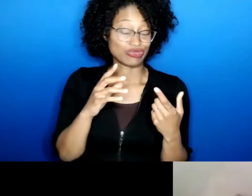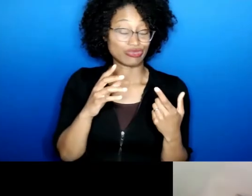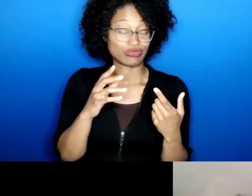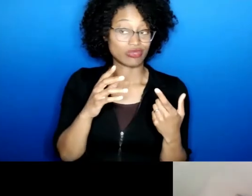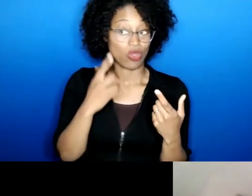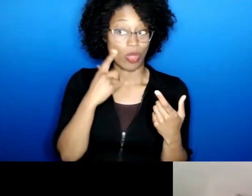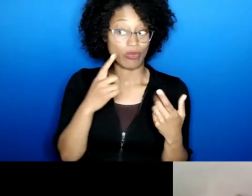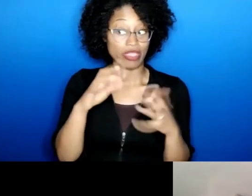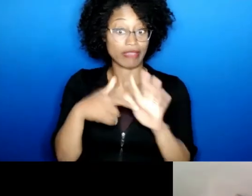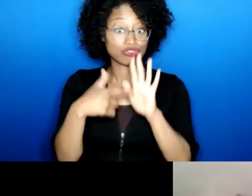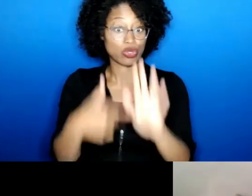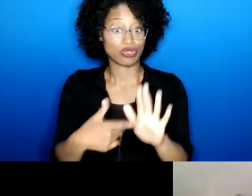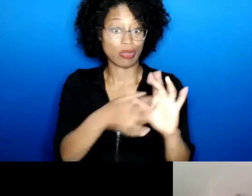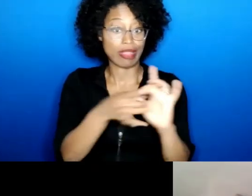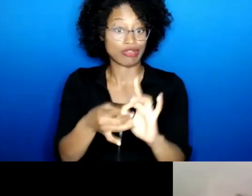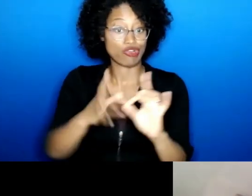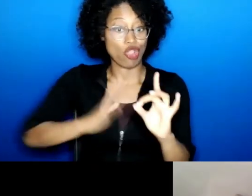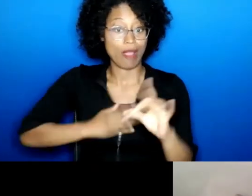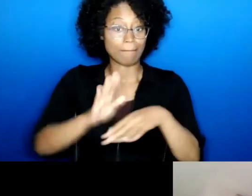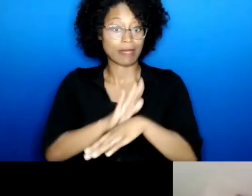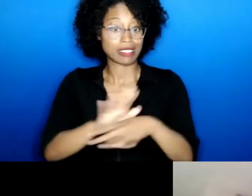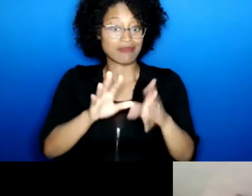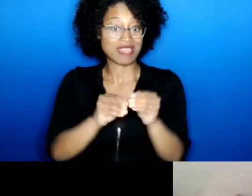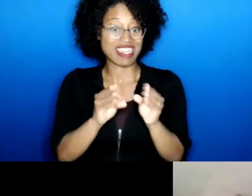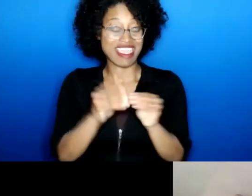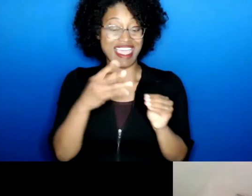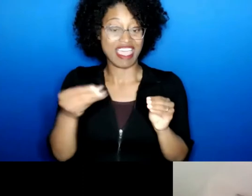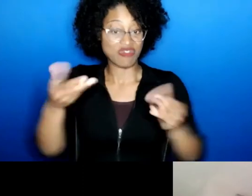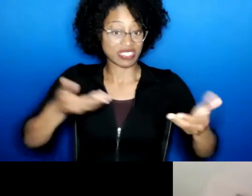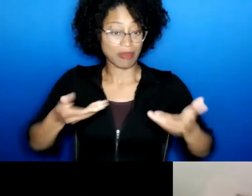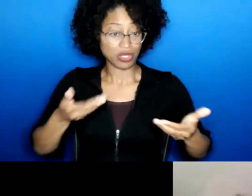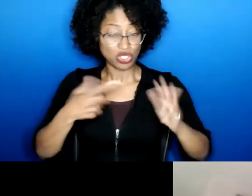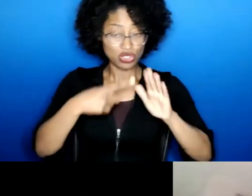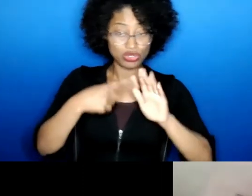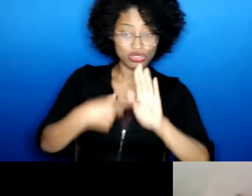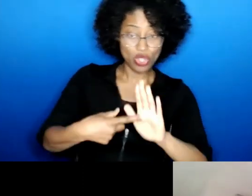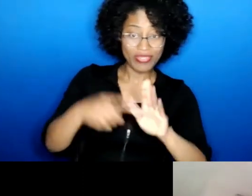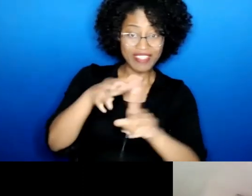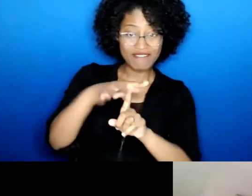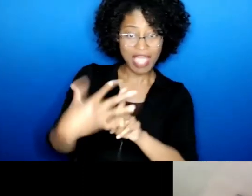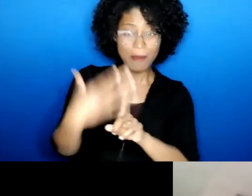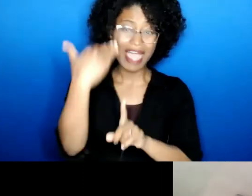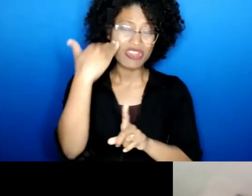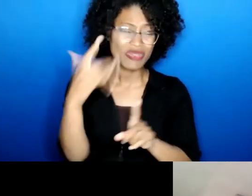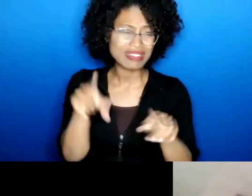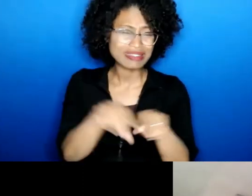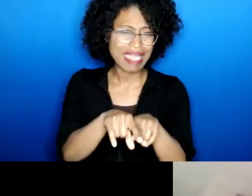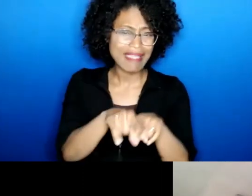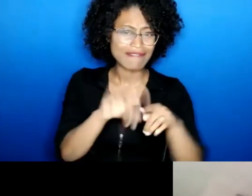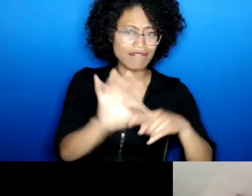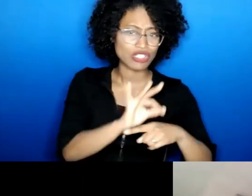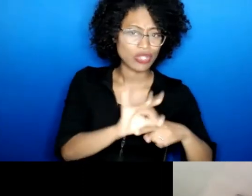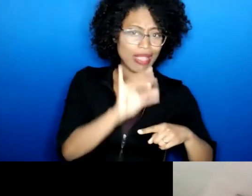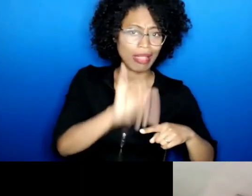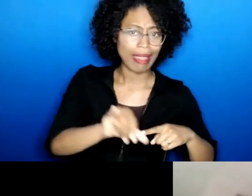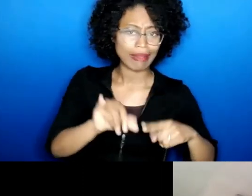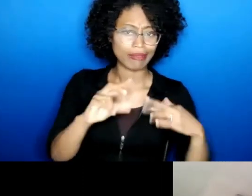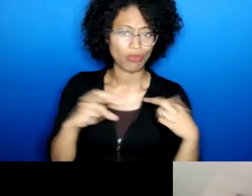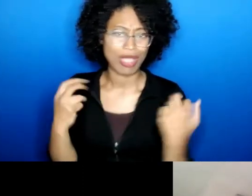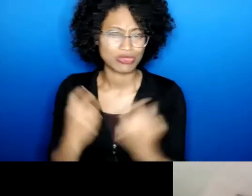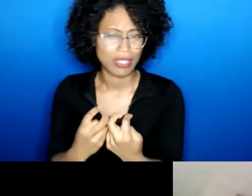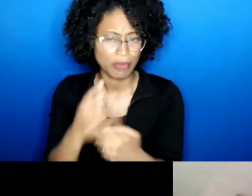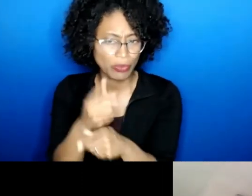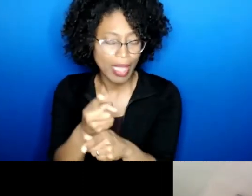receptions? Did you show the environment that even though it has the same functionality as a structured roundtable, there's a...